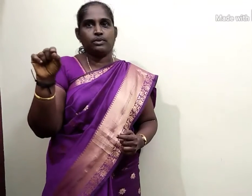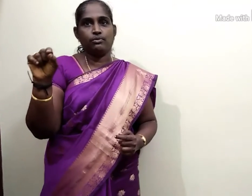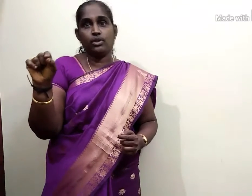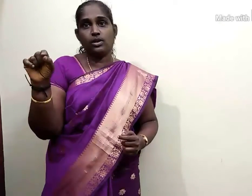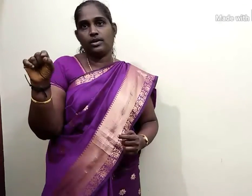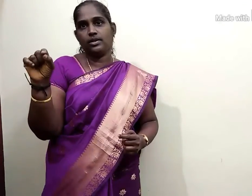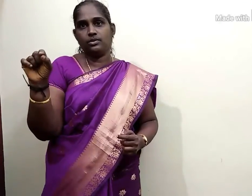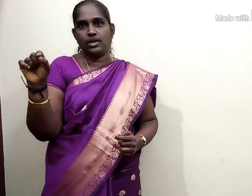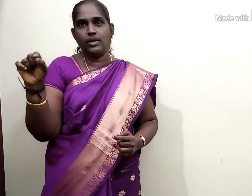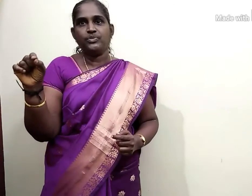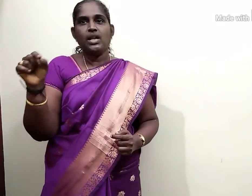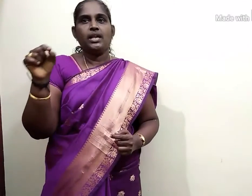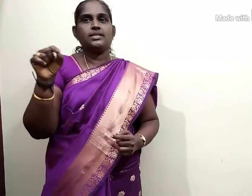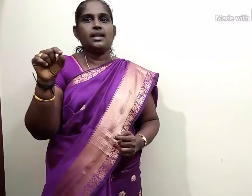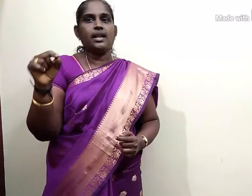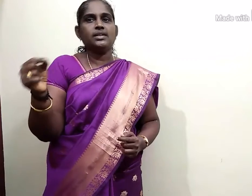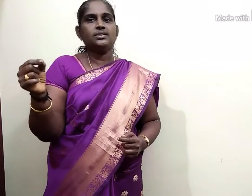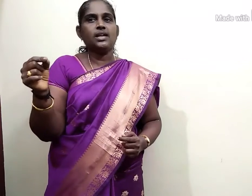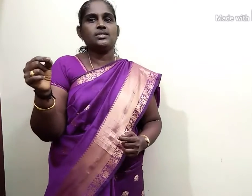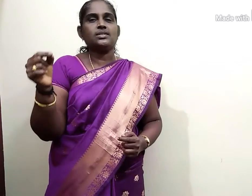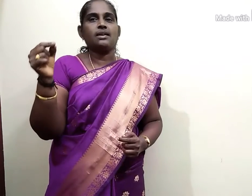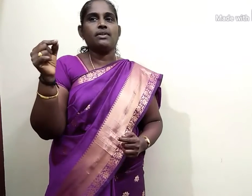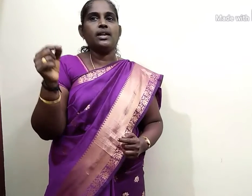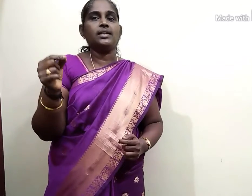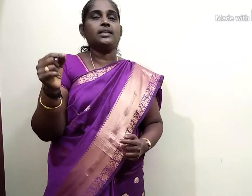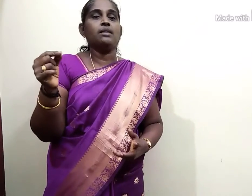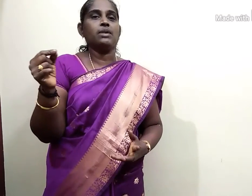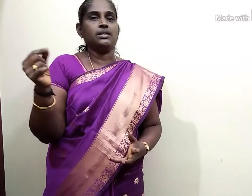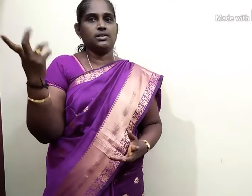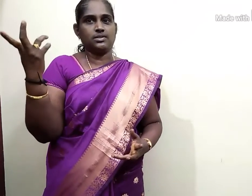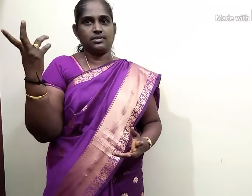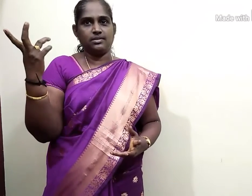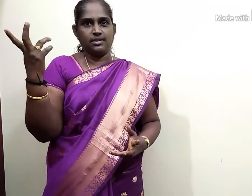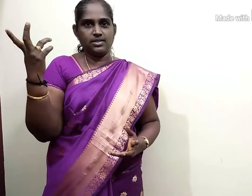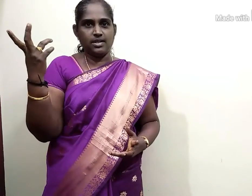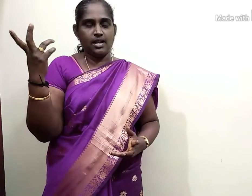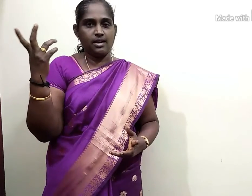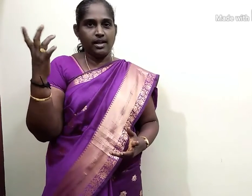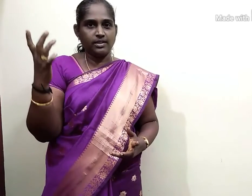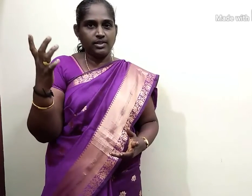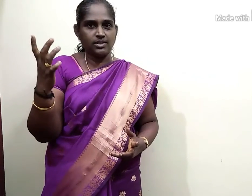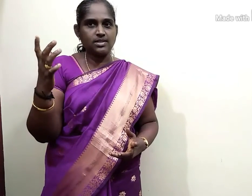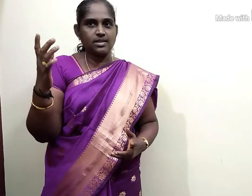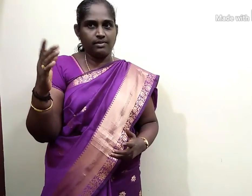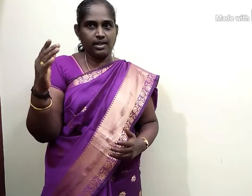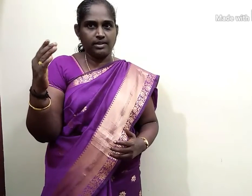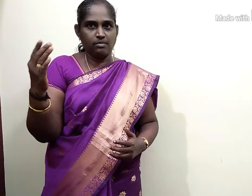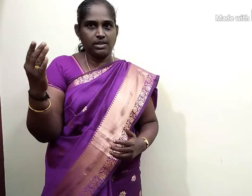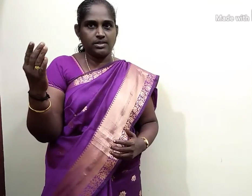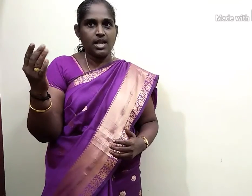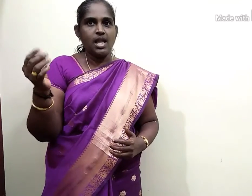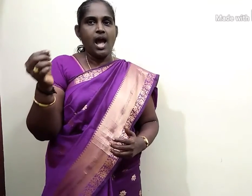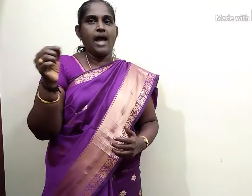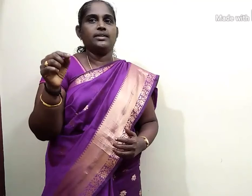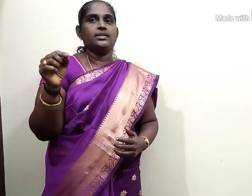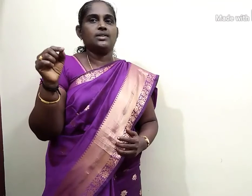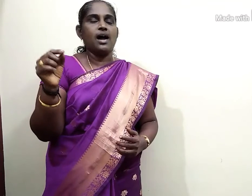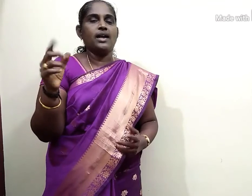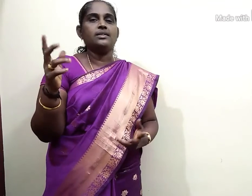the world. Okay, its length is 73 meters. The stamp length is 73 meters and its height